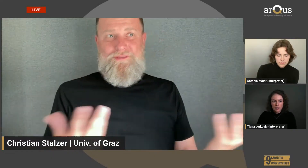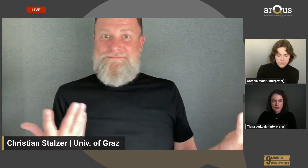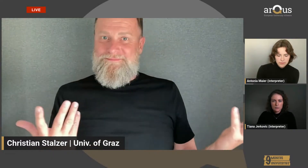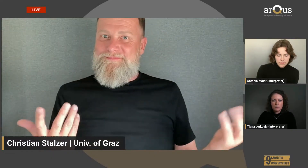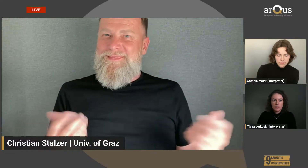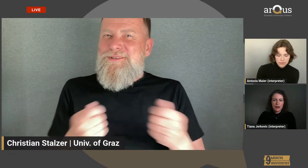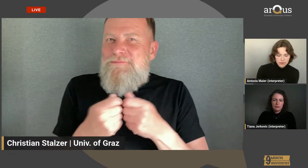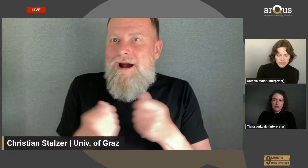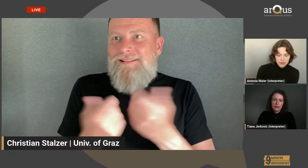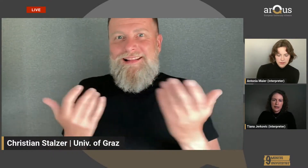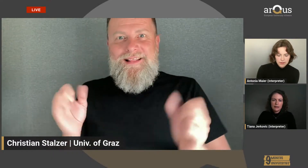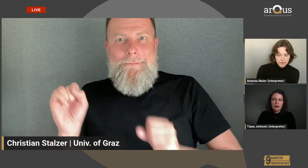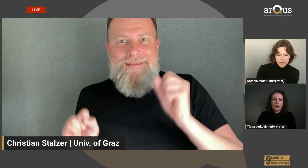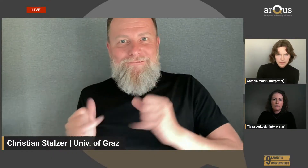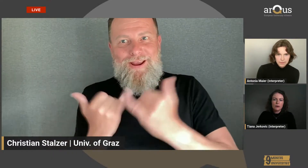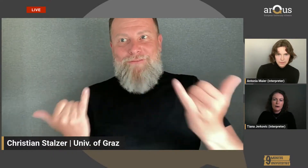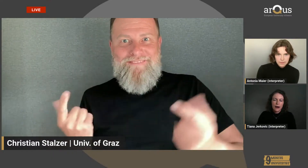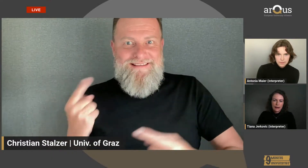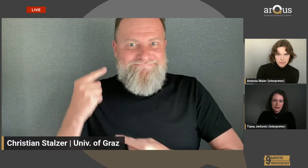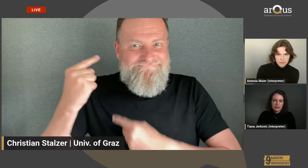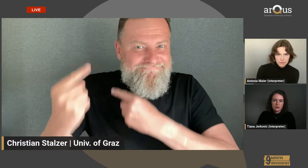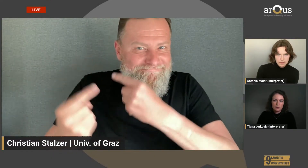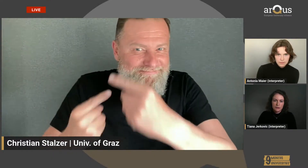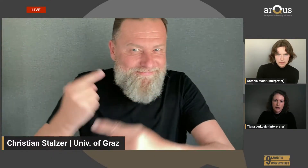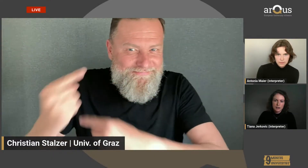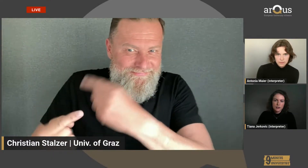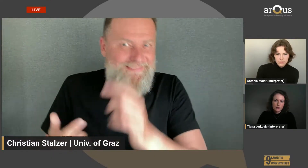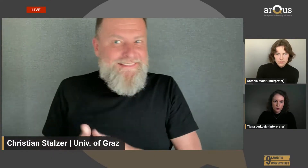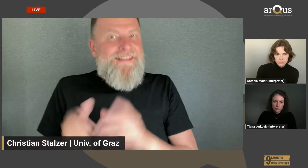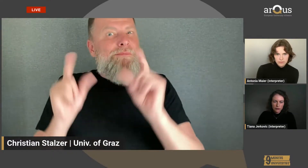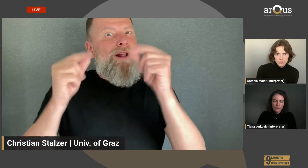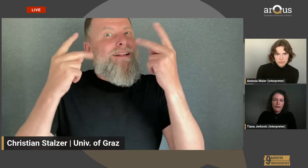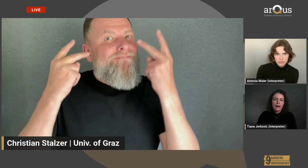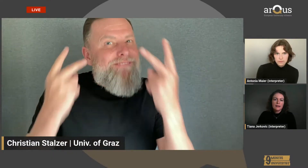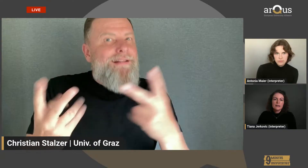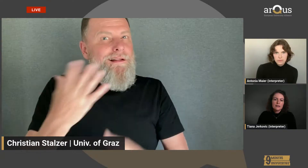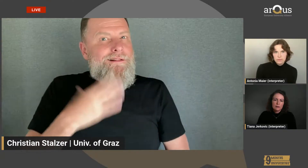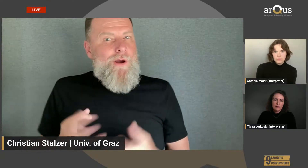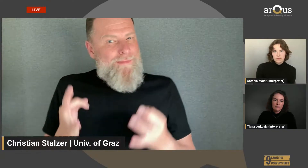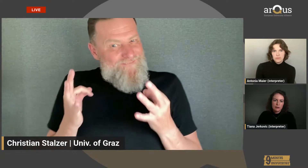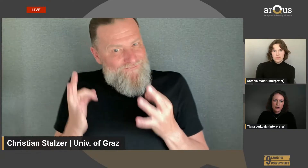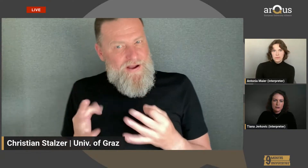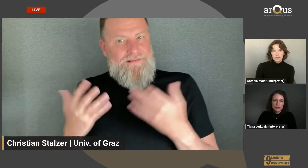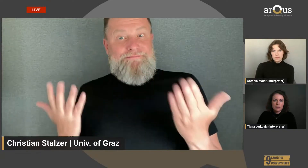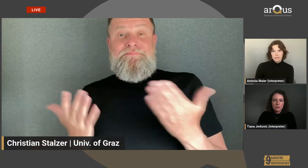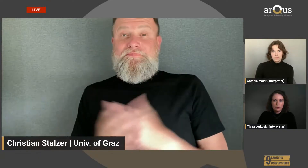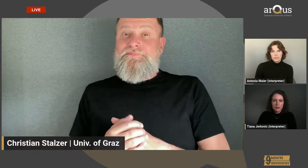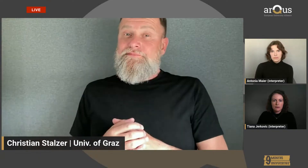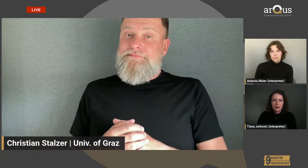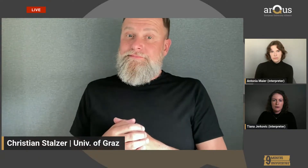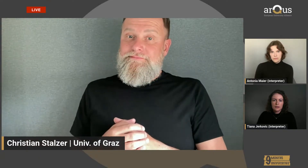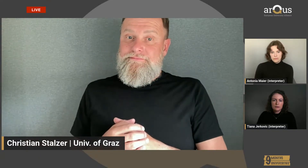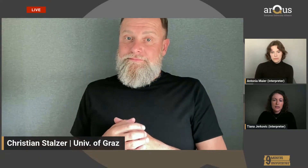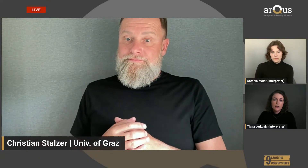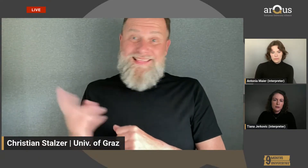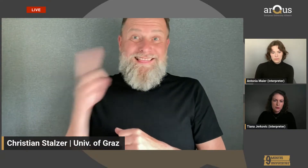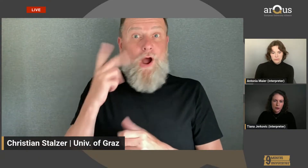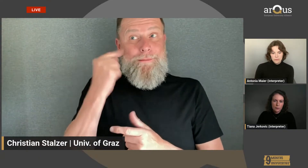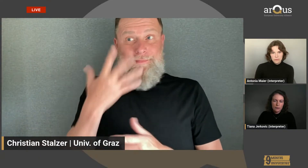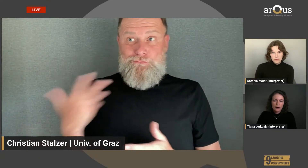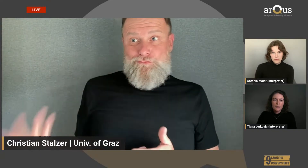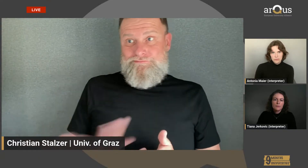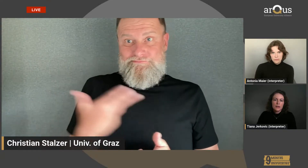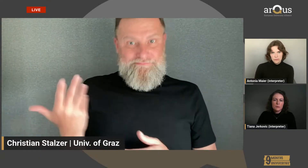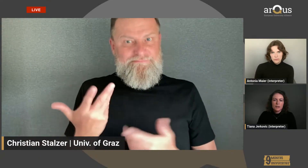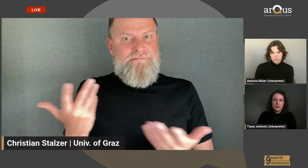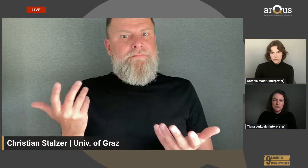hearing loss, but we are having the gain of our hands as a communication tool. And this is also a very interesting movement, a very interesting new